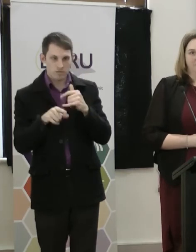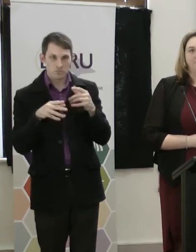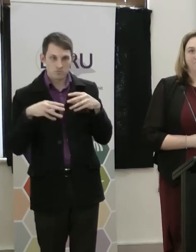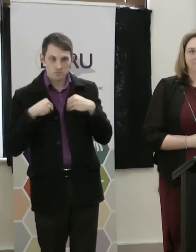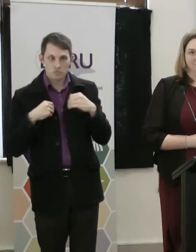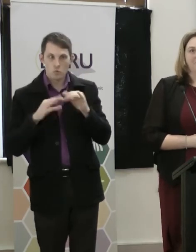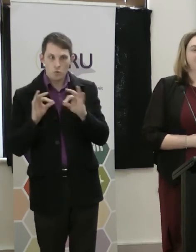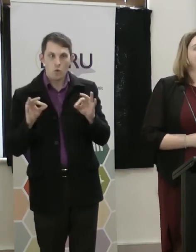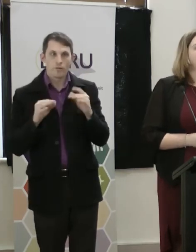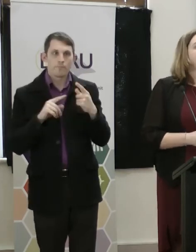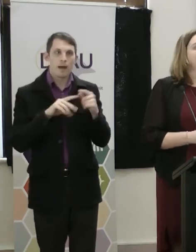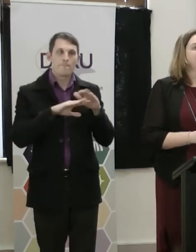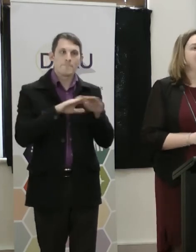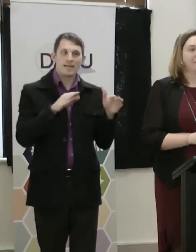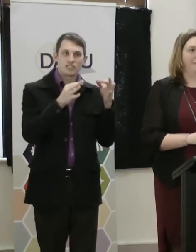website. Thank you.